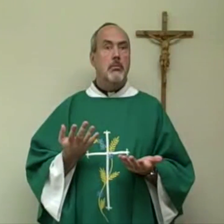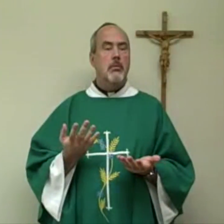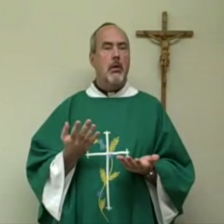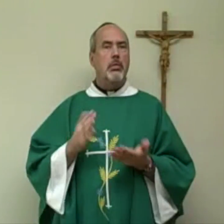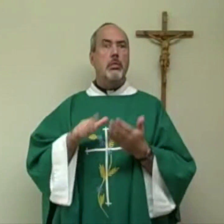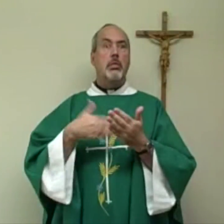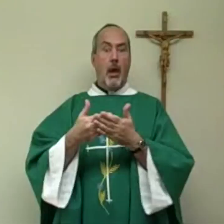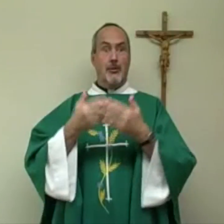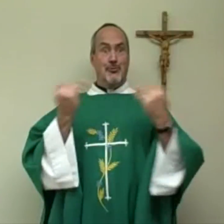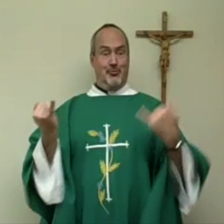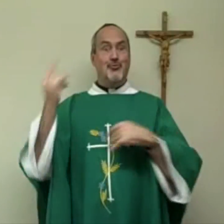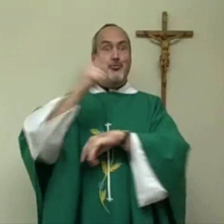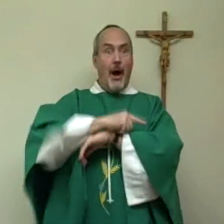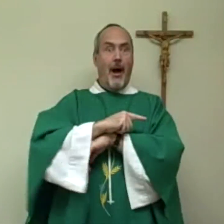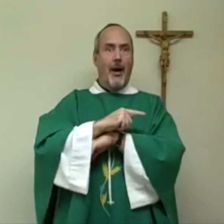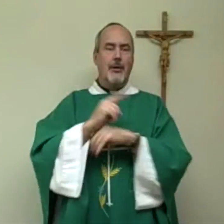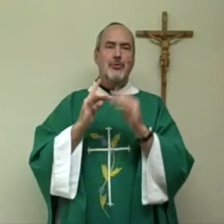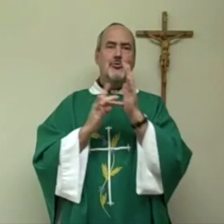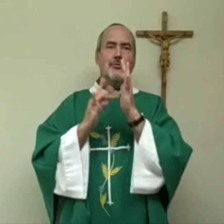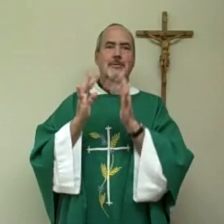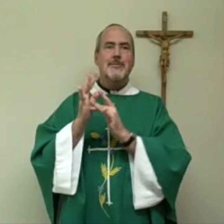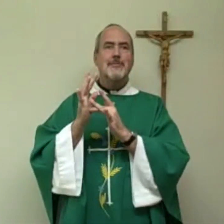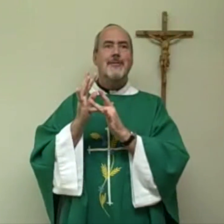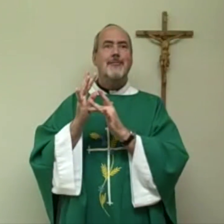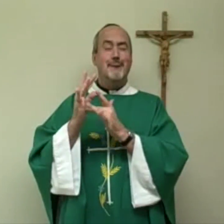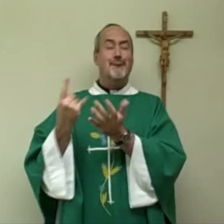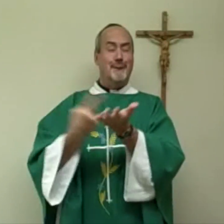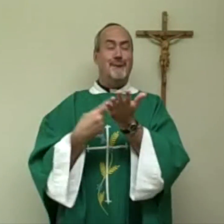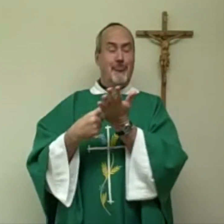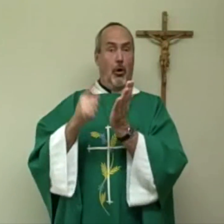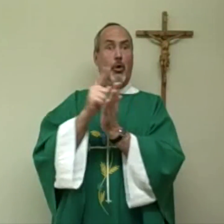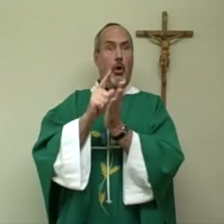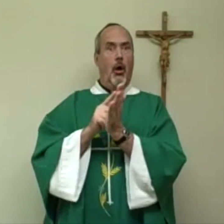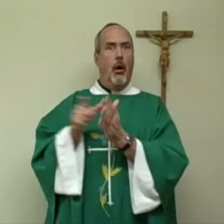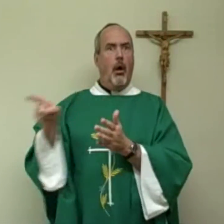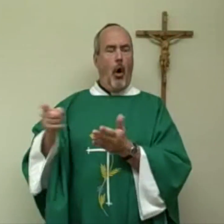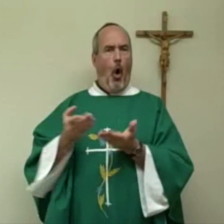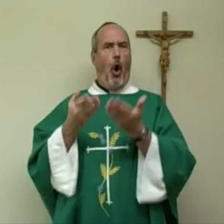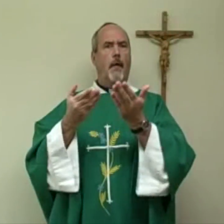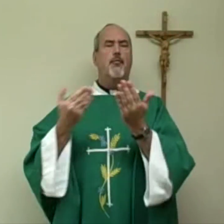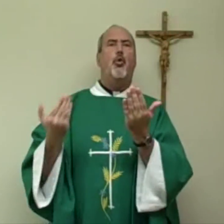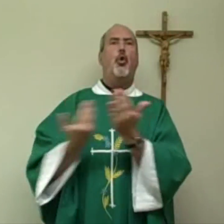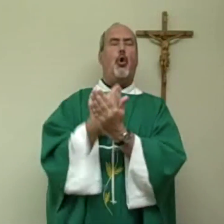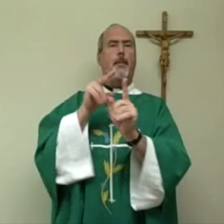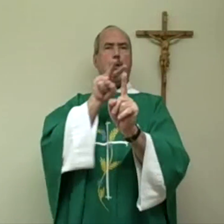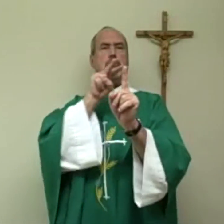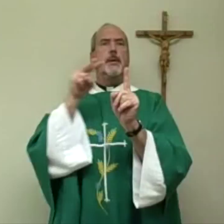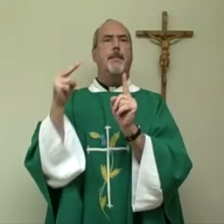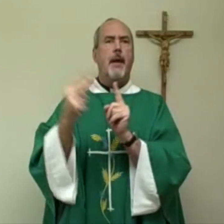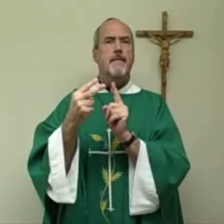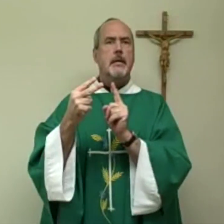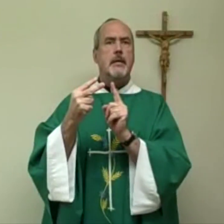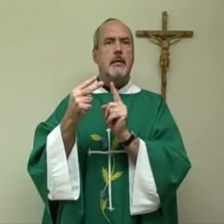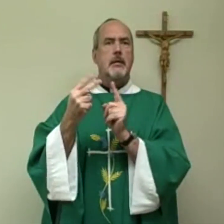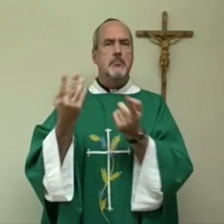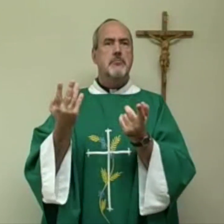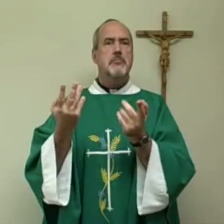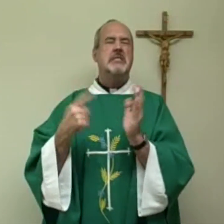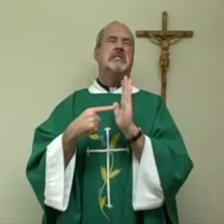by heart. And then Jesus offered a new perspective on